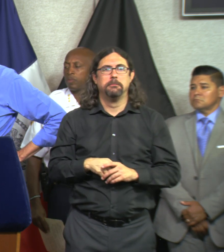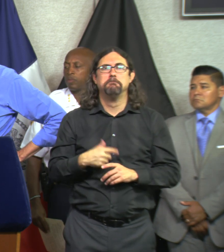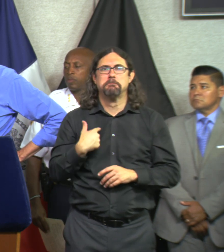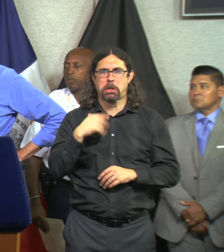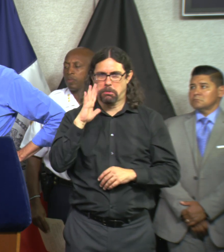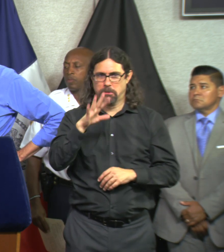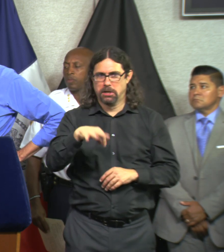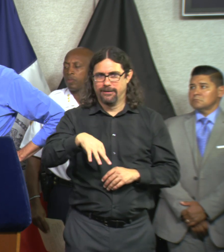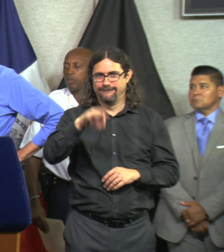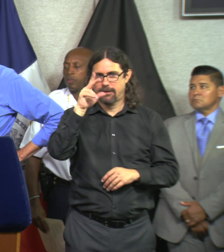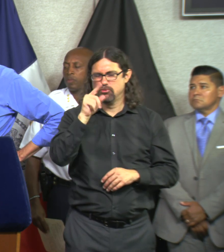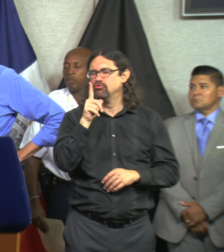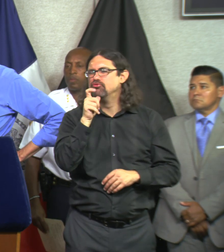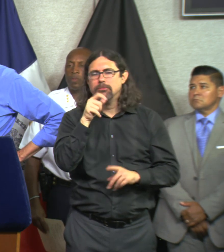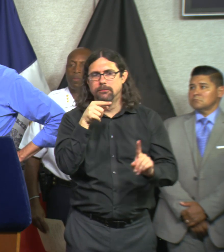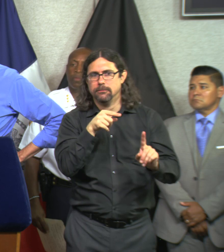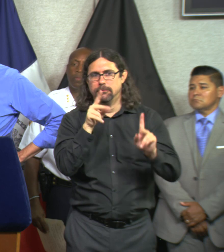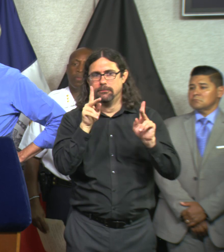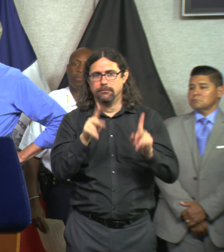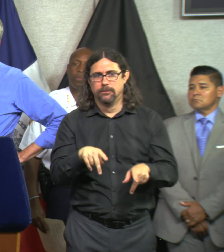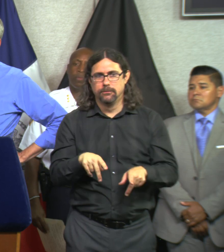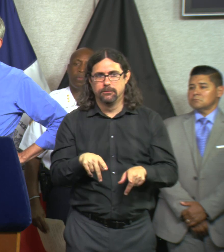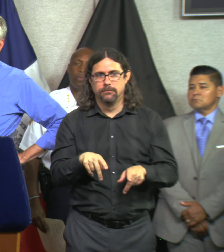understand their responsibilities as a public servant.